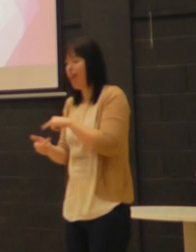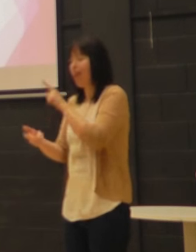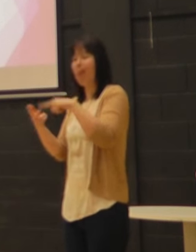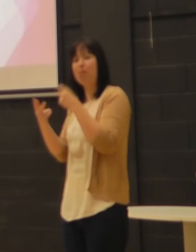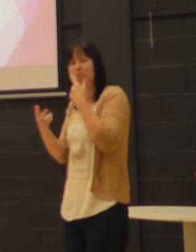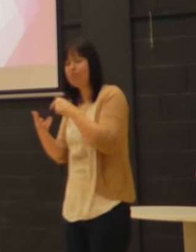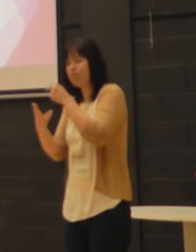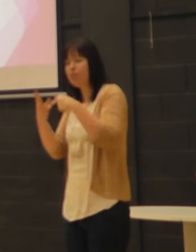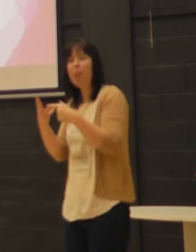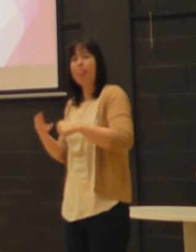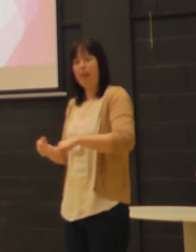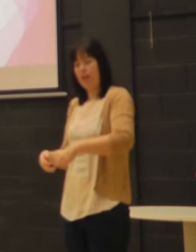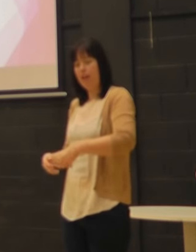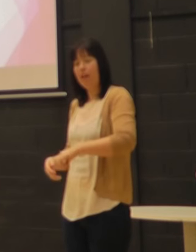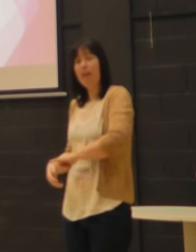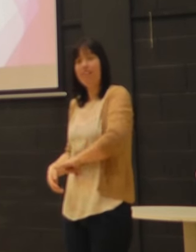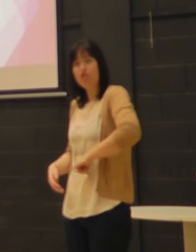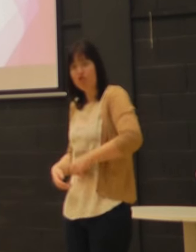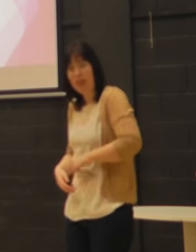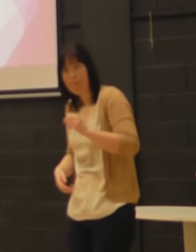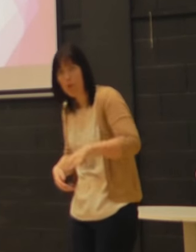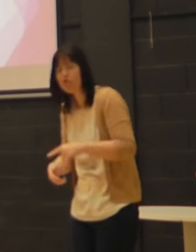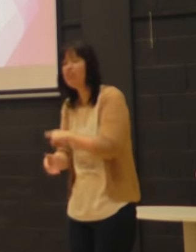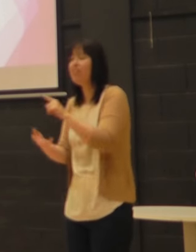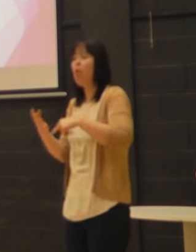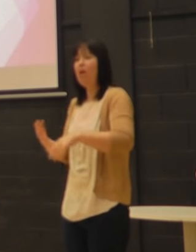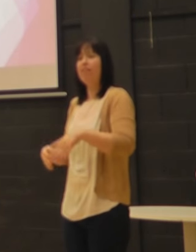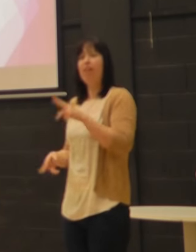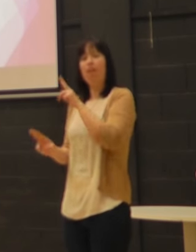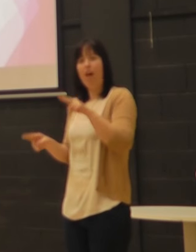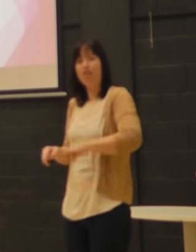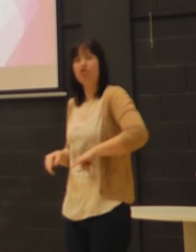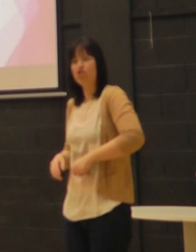and surgical abortion, or surgical abortions, if necessary. There's